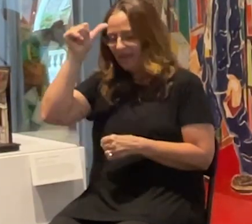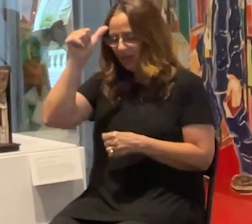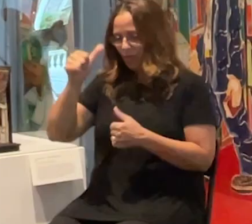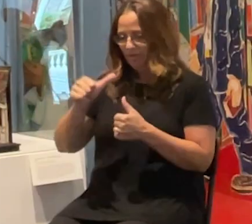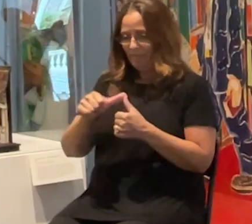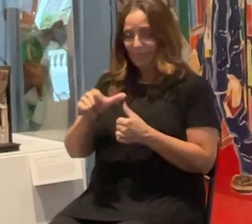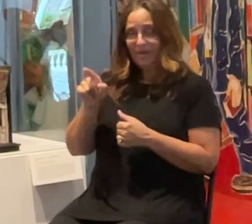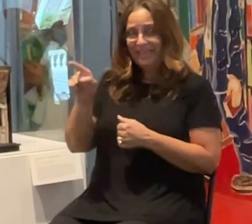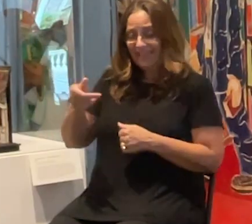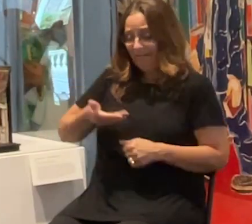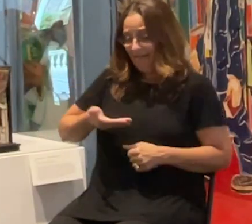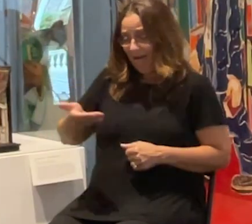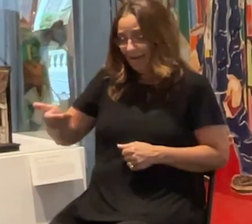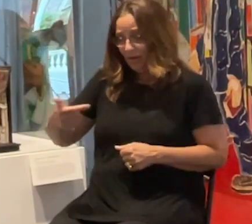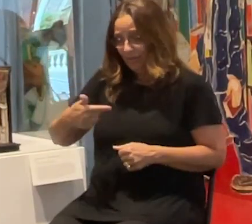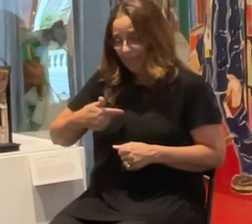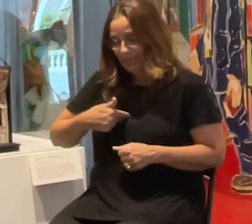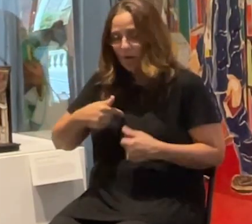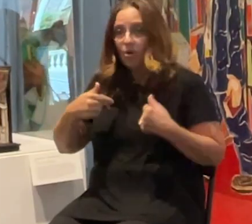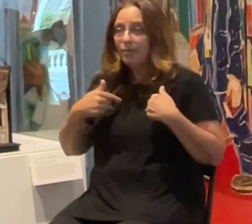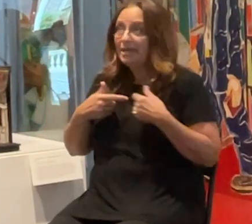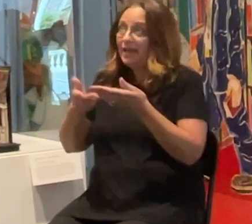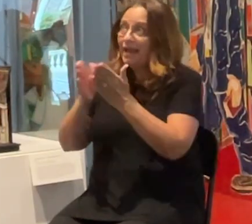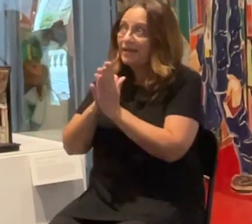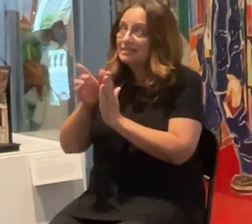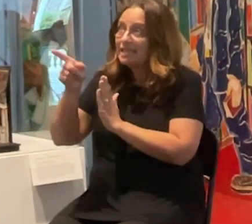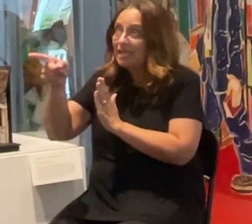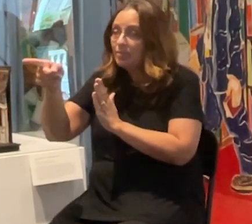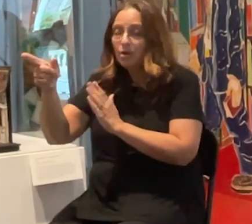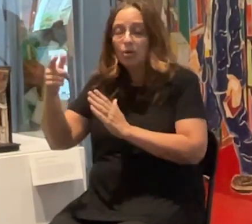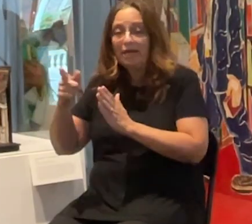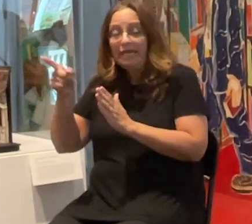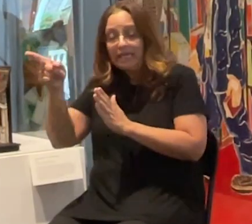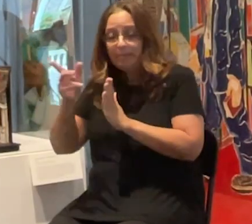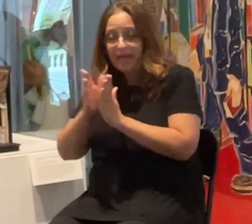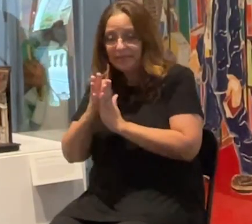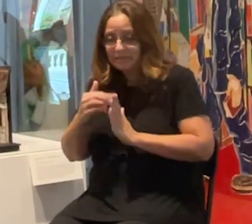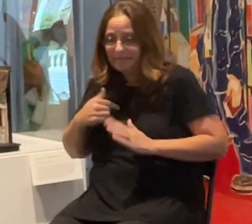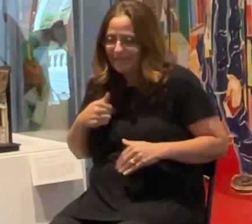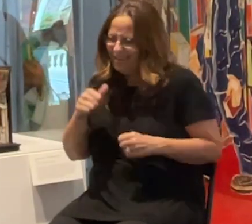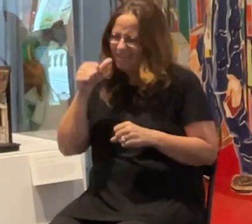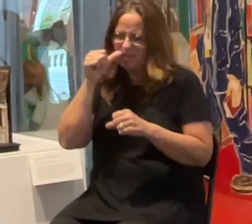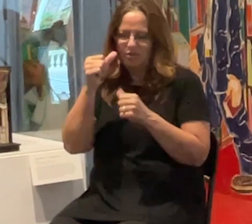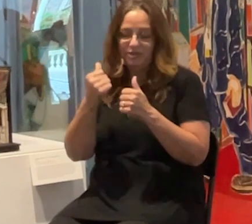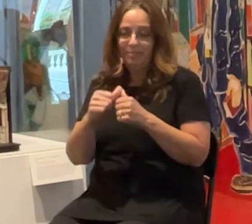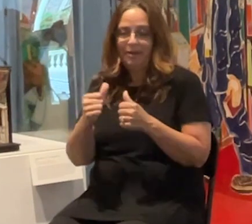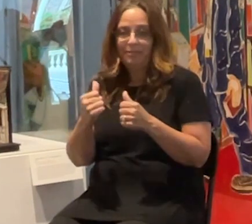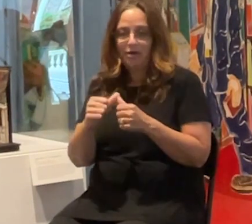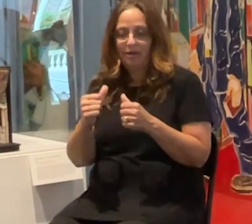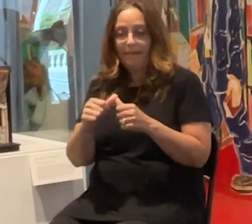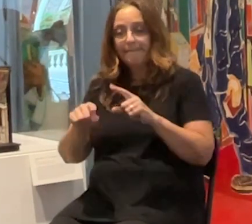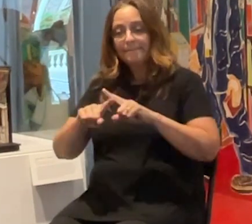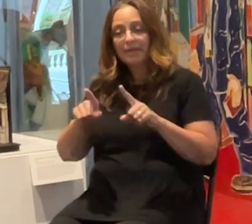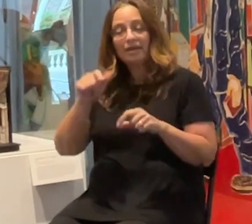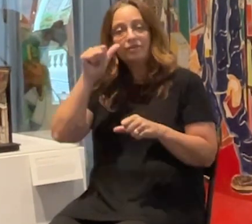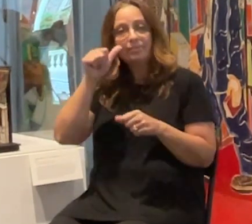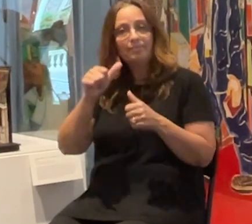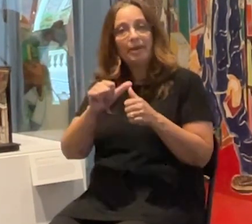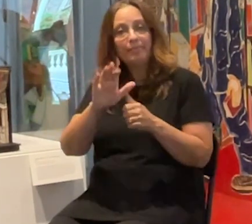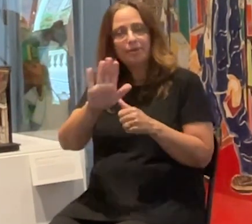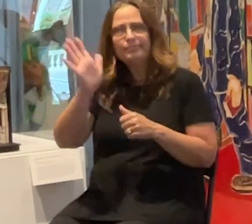answer, actually, like, who proposed this? Was it him or me? I remember what it was that he was doing a project called